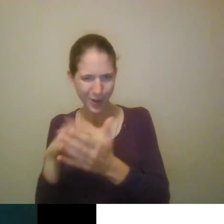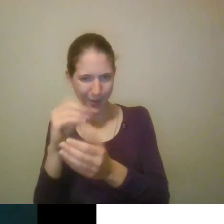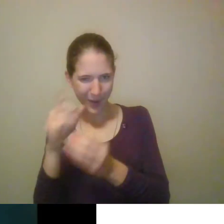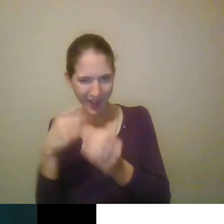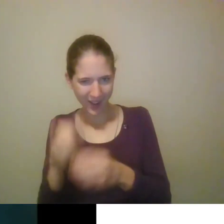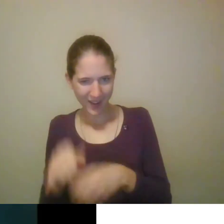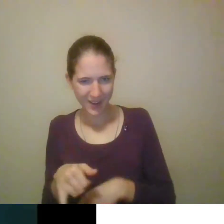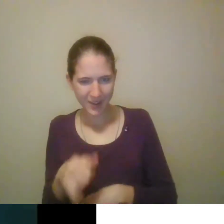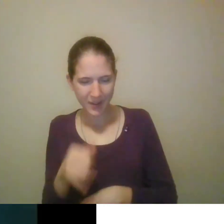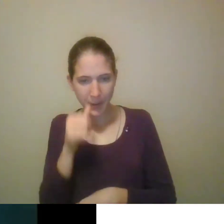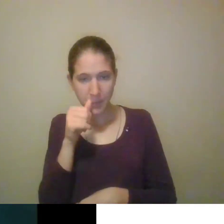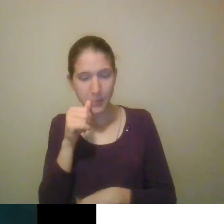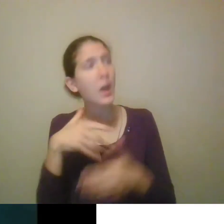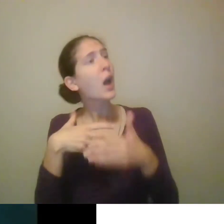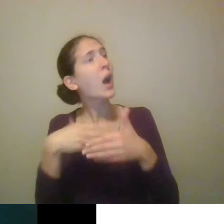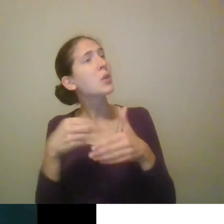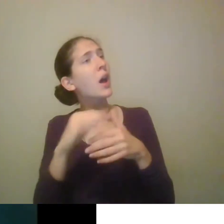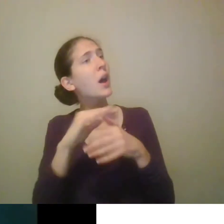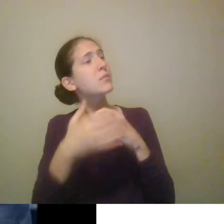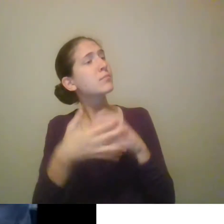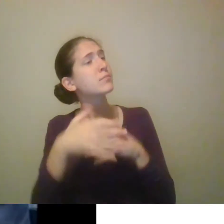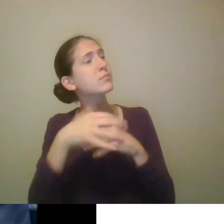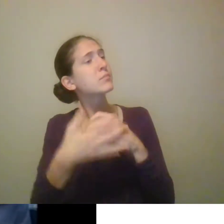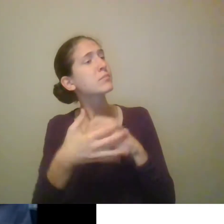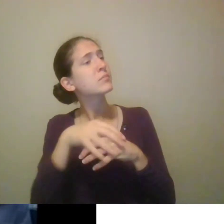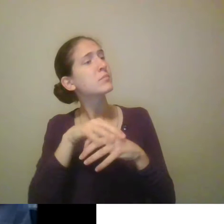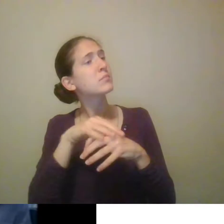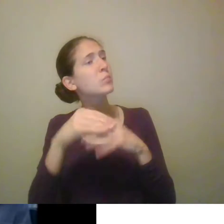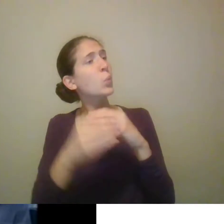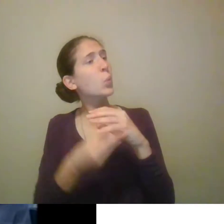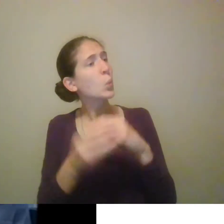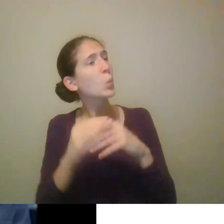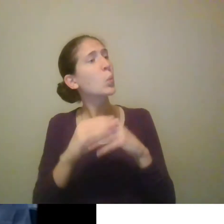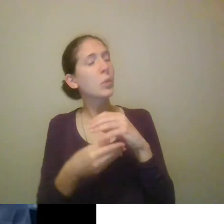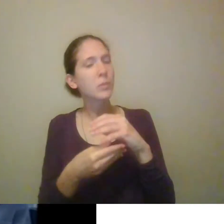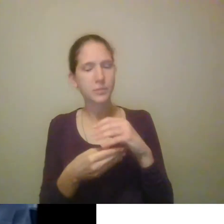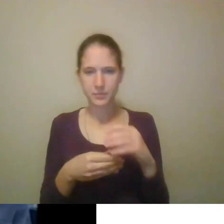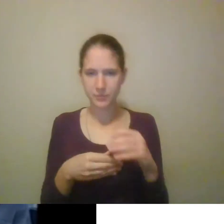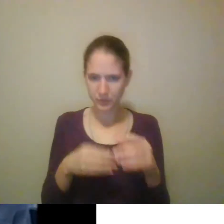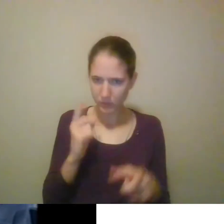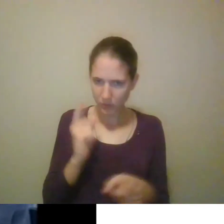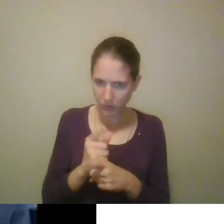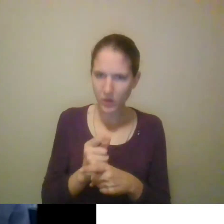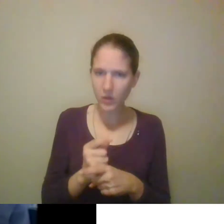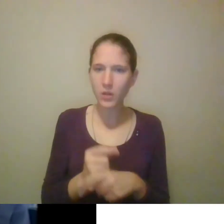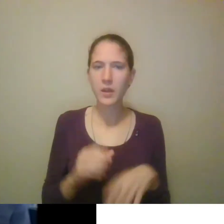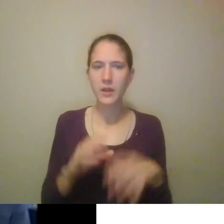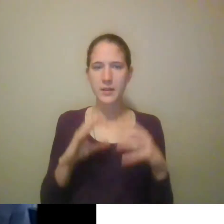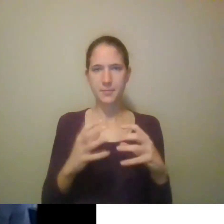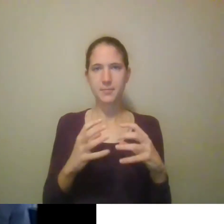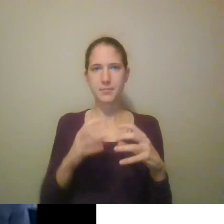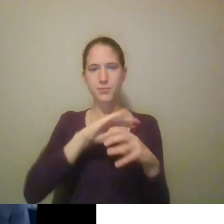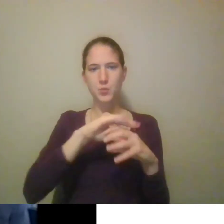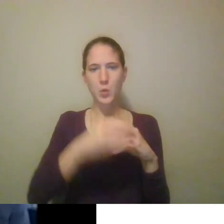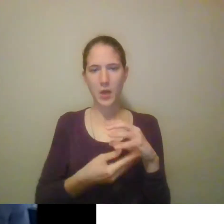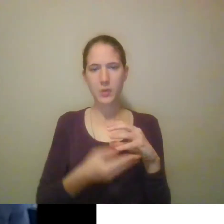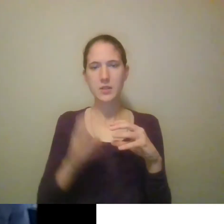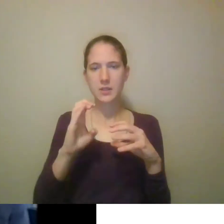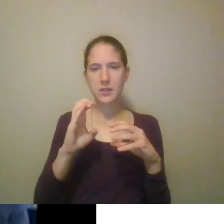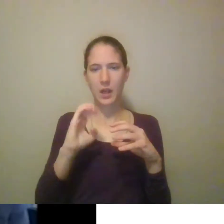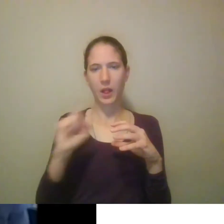Katie? Outside. Not outside of the cell. Okay, it is the, okay, it surrounds